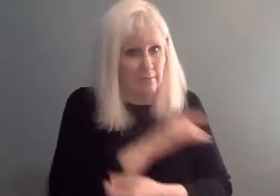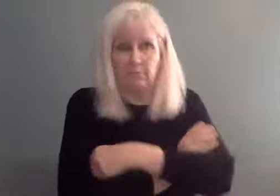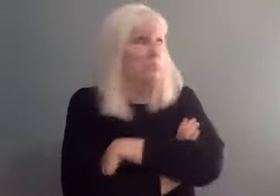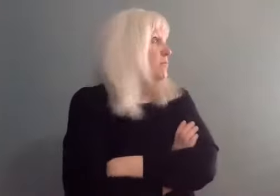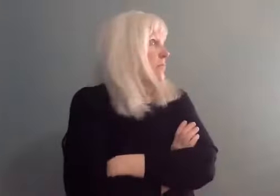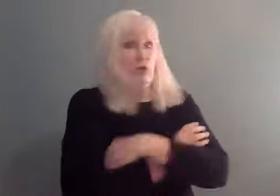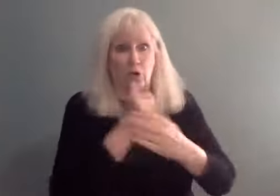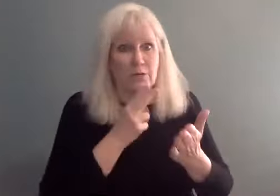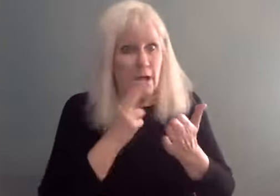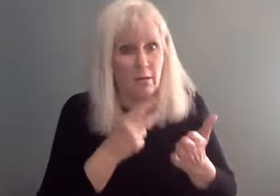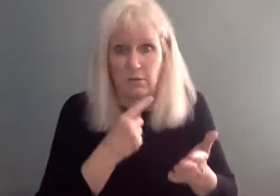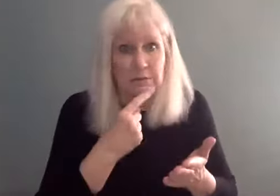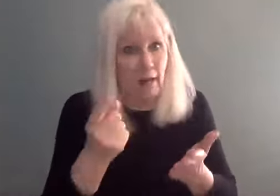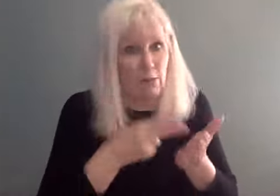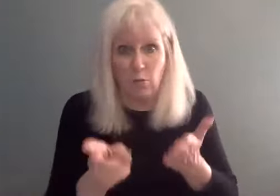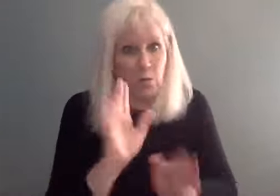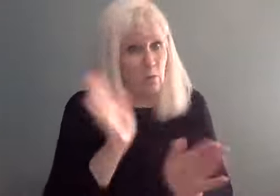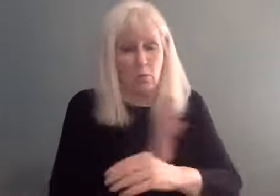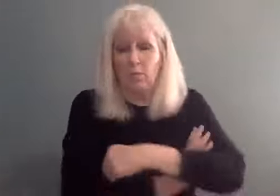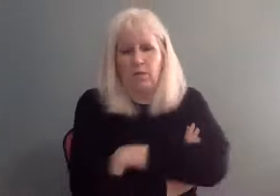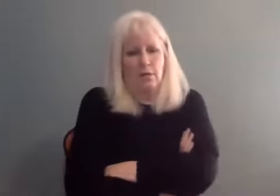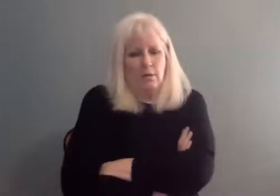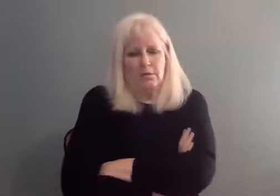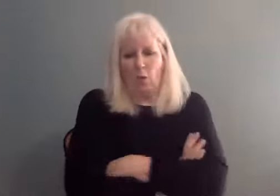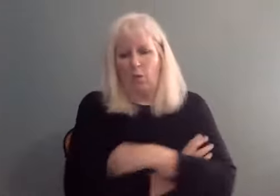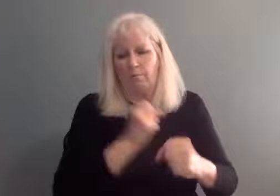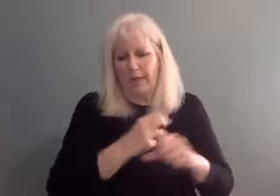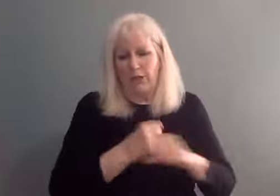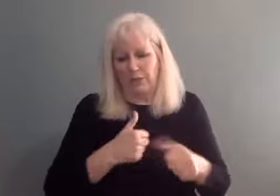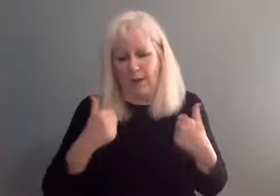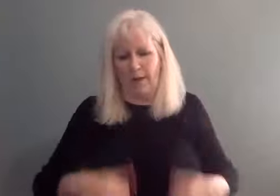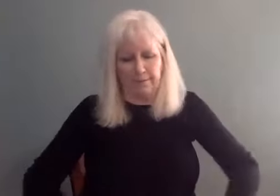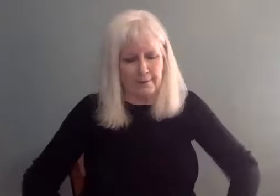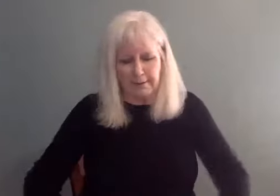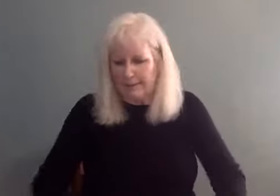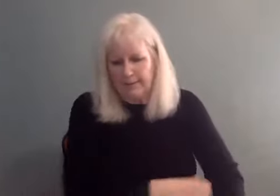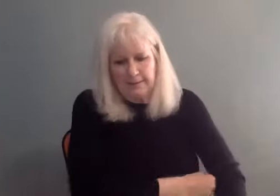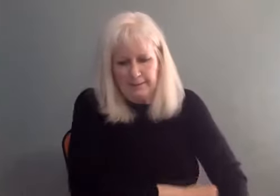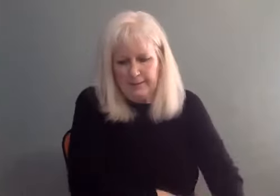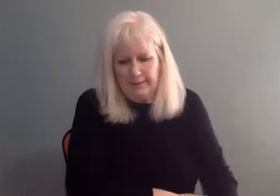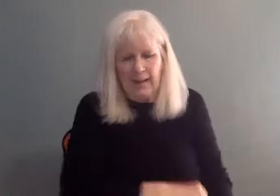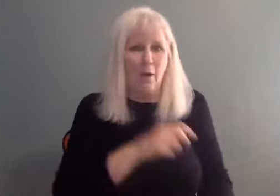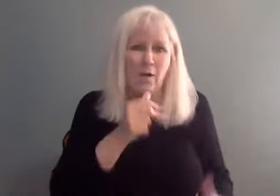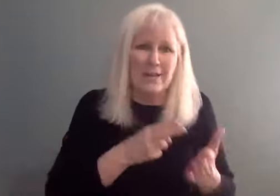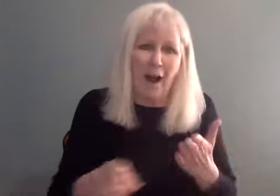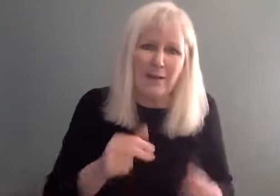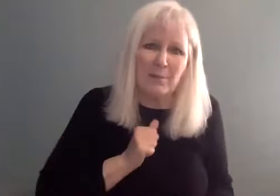enough. So I went through many years of my life being, I don't know, not authentic to myself, whatever that means, I